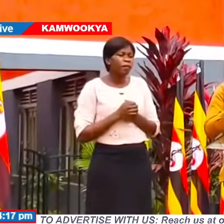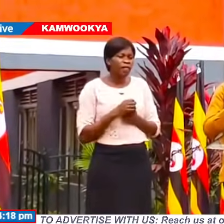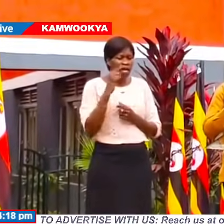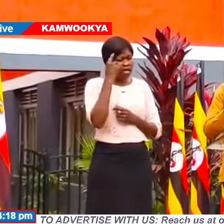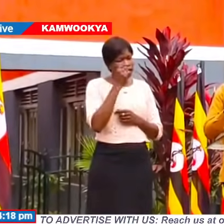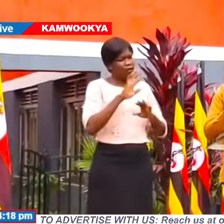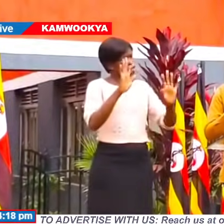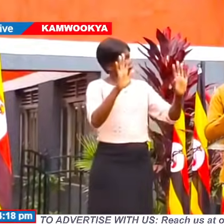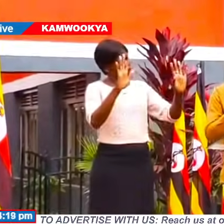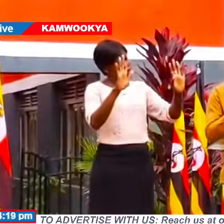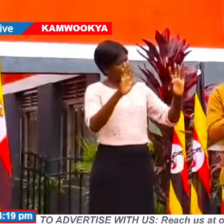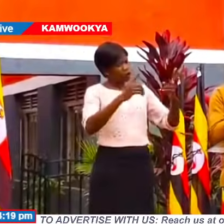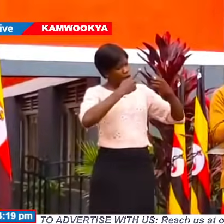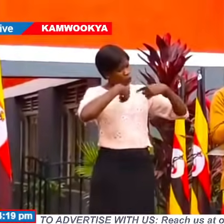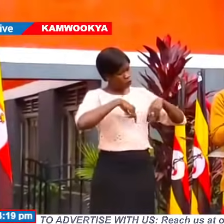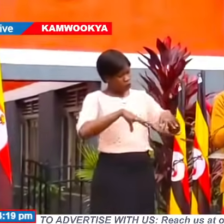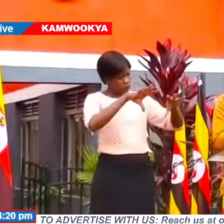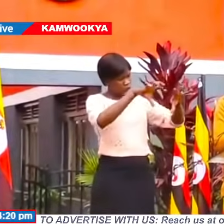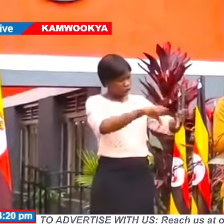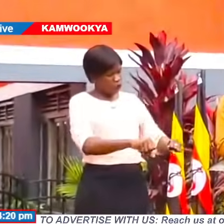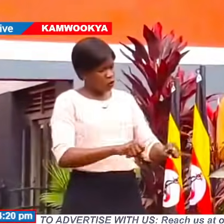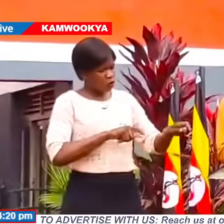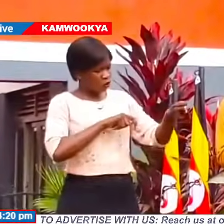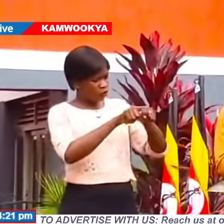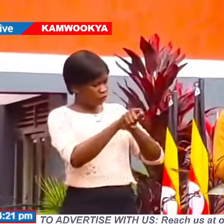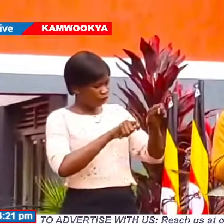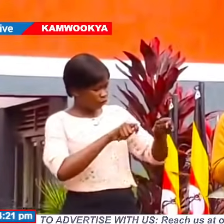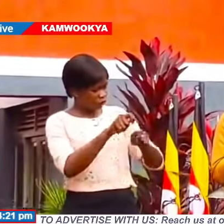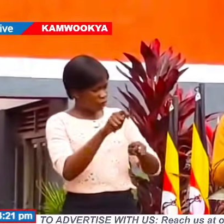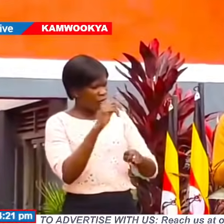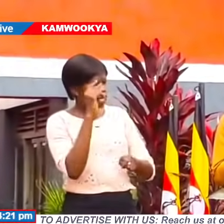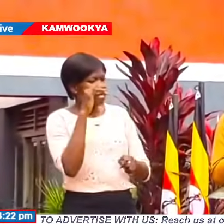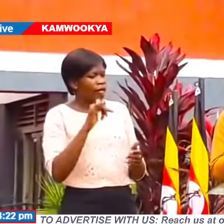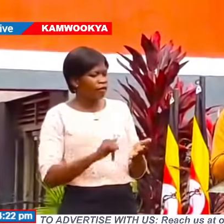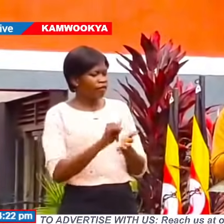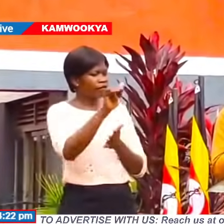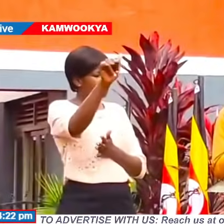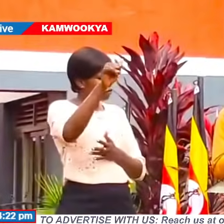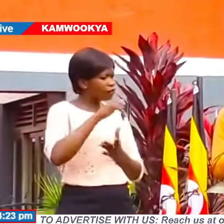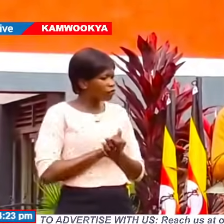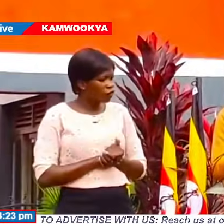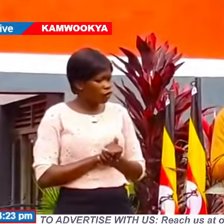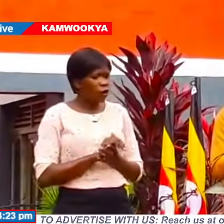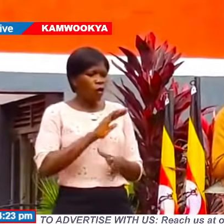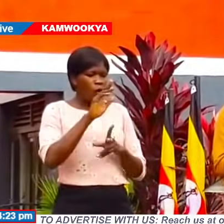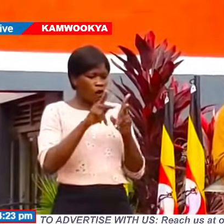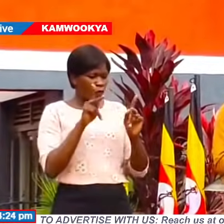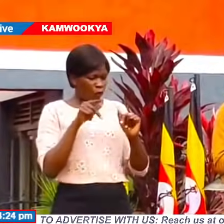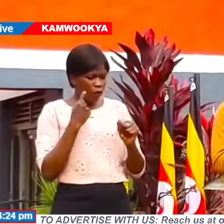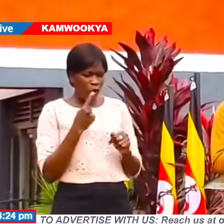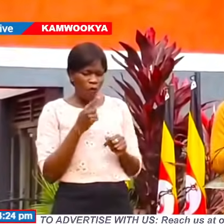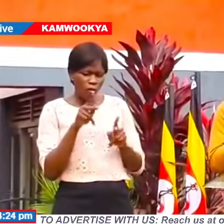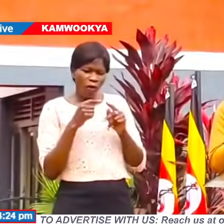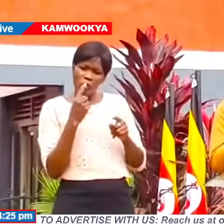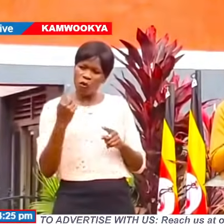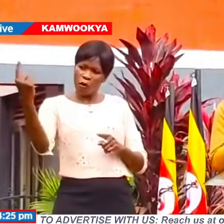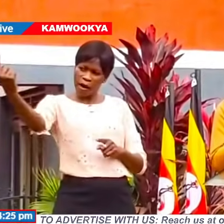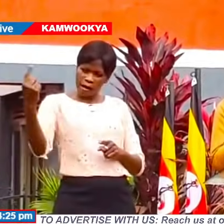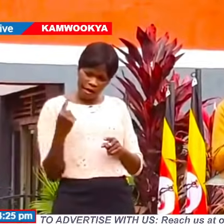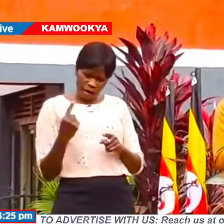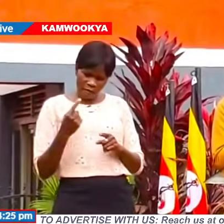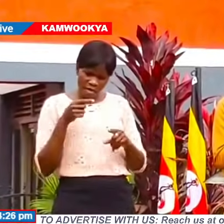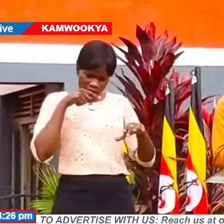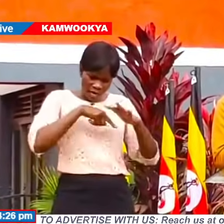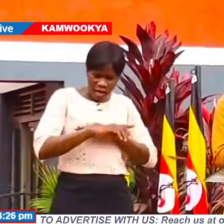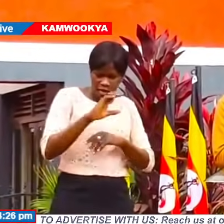and say, we are taking over to make sure everybody that's coming in gets to be tested. And then you're making people wait